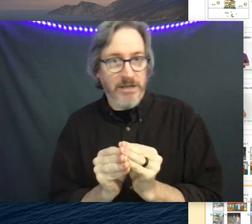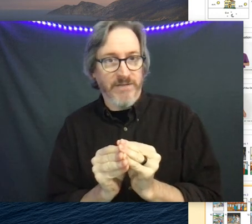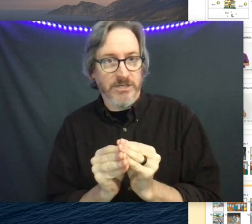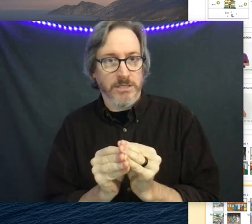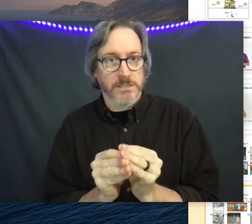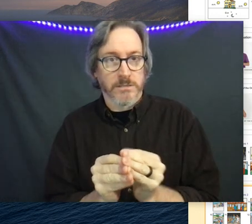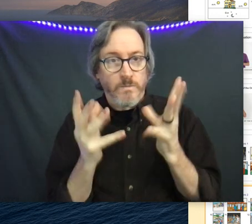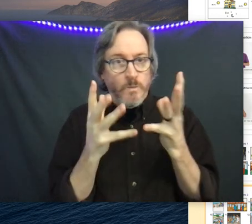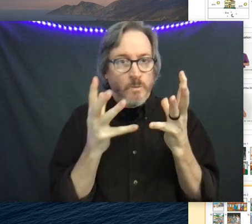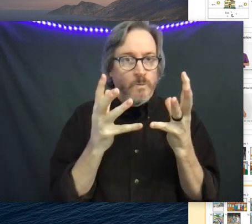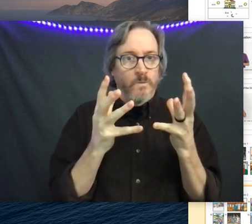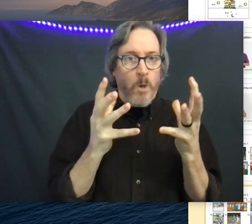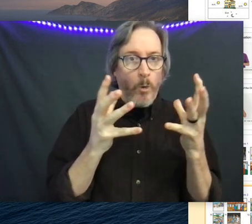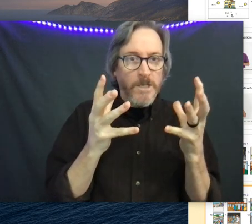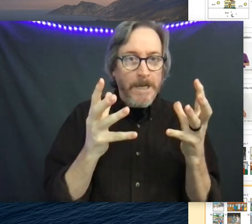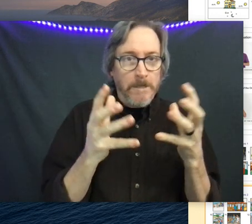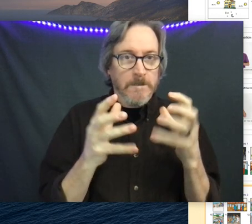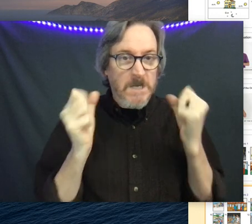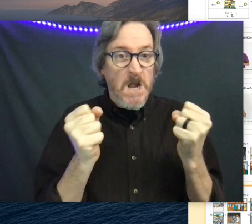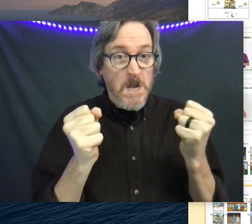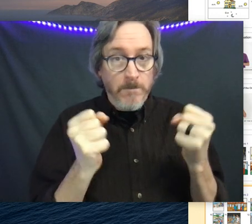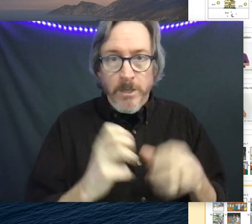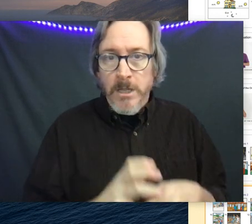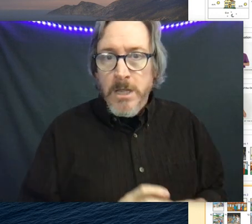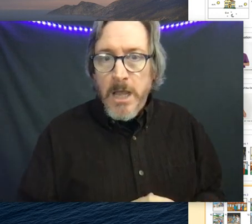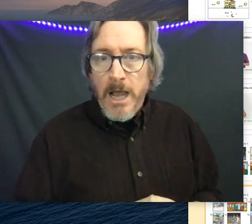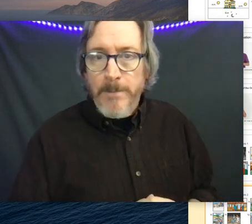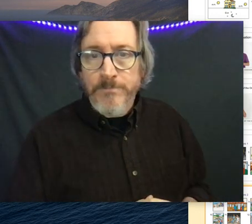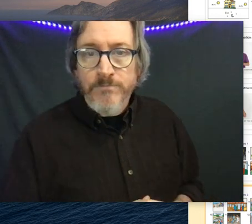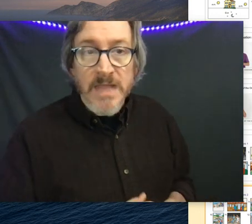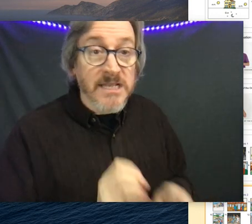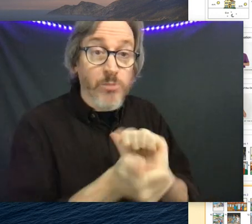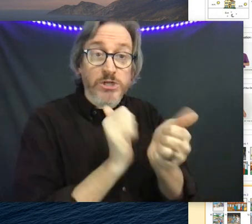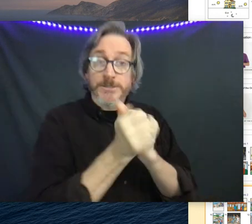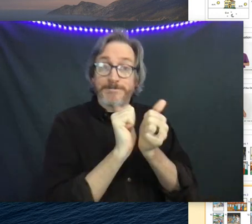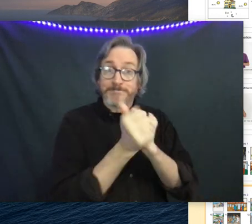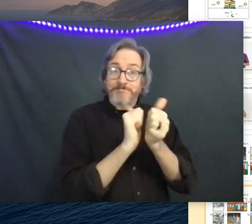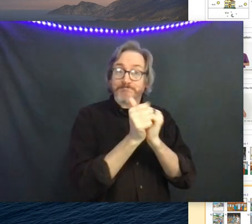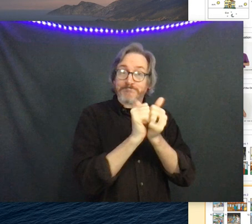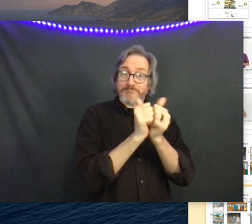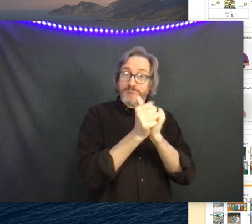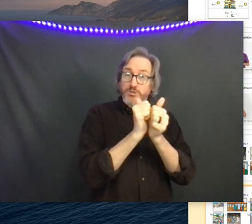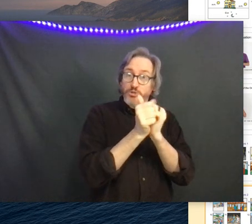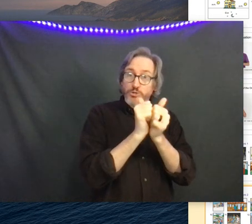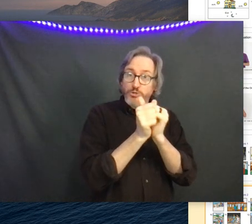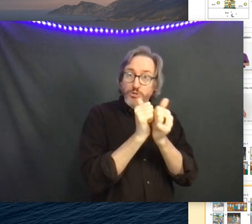game conventions. Whole year, none. Sports.